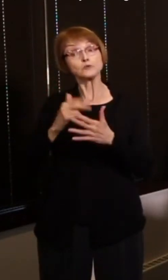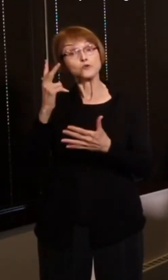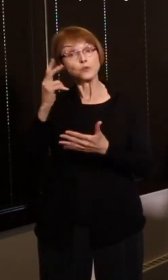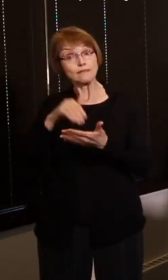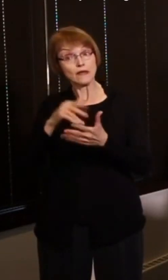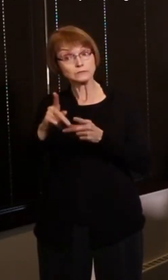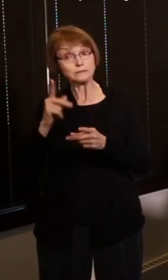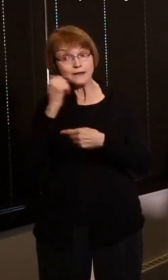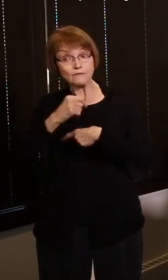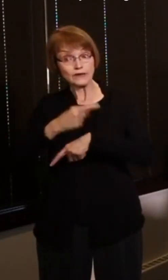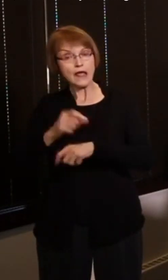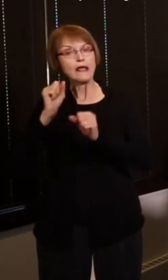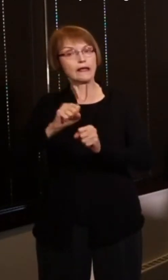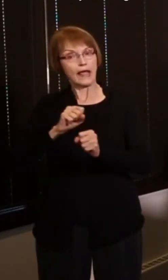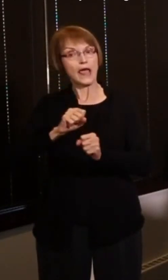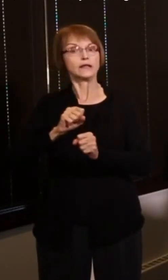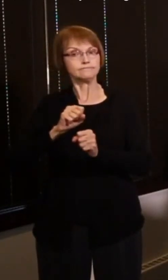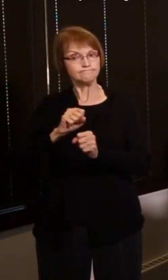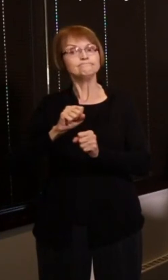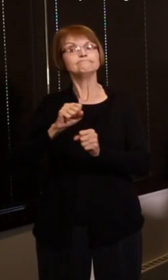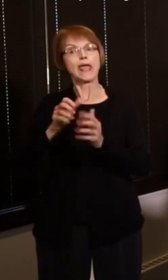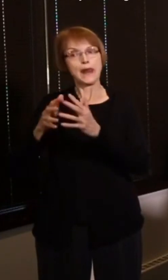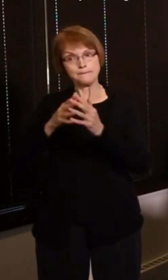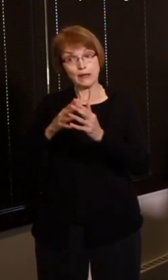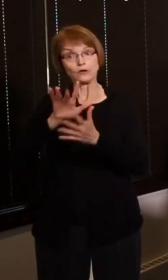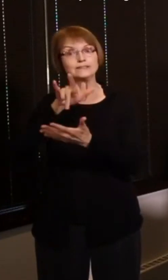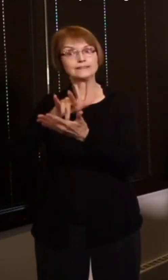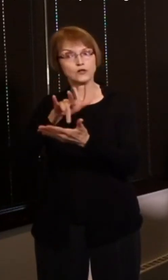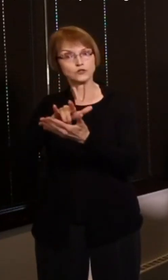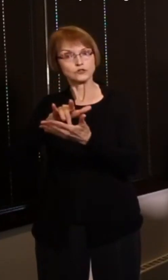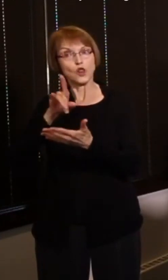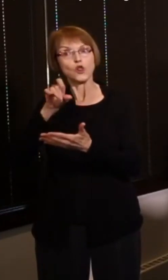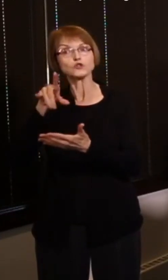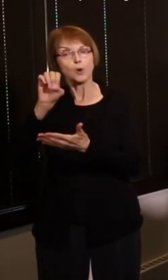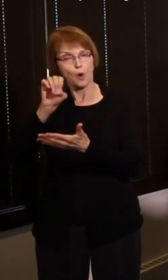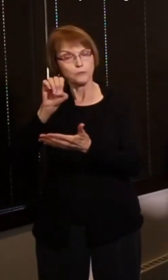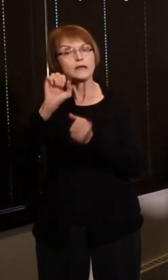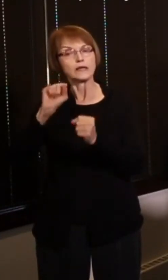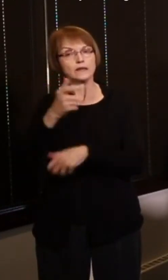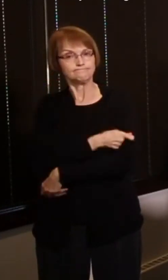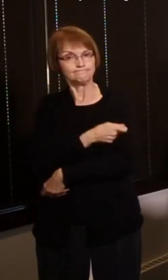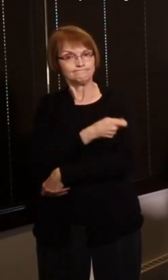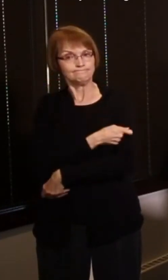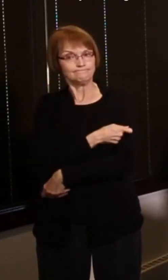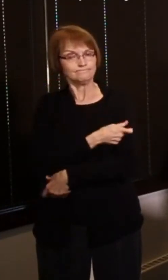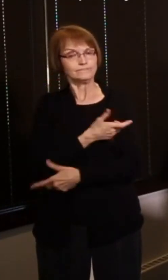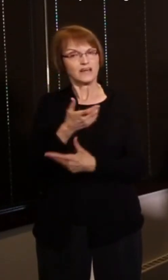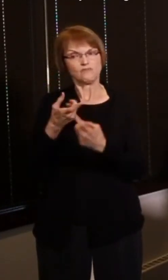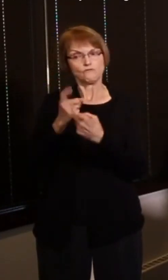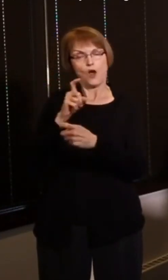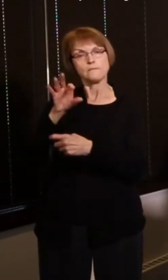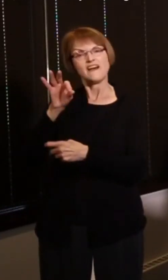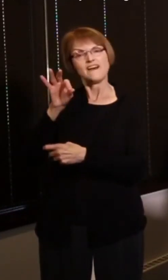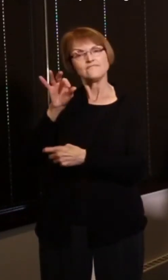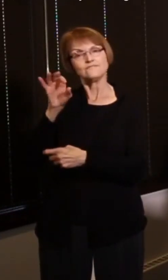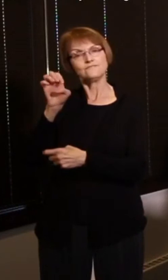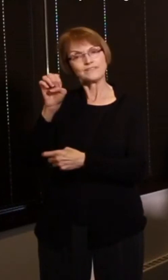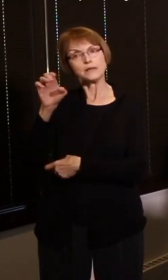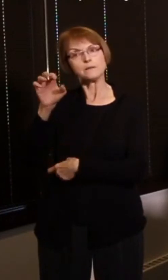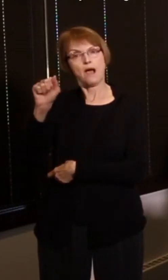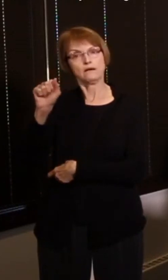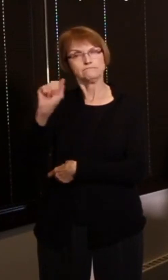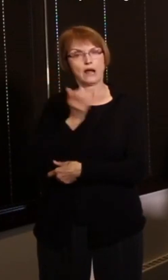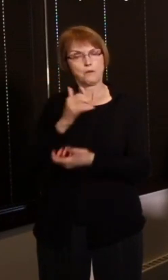get vaccinated at the Dome at America Center, and that's through our partners at FEMA. So if you haven't already,